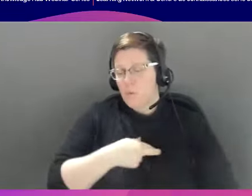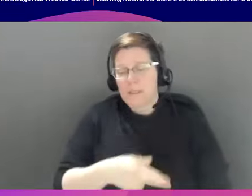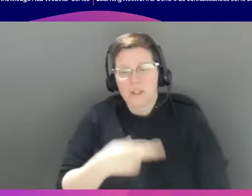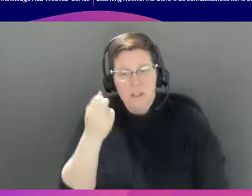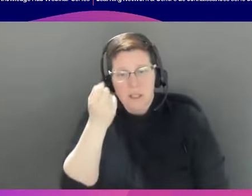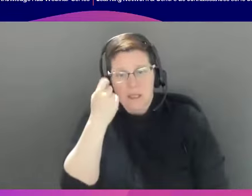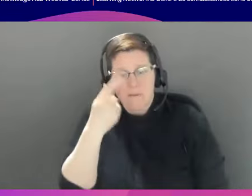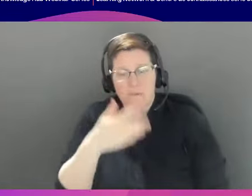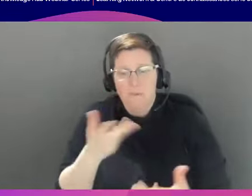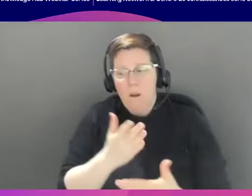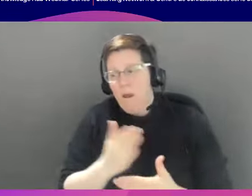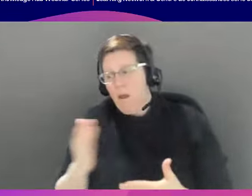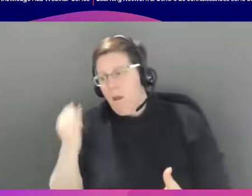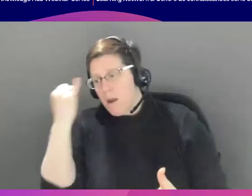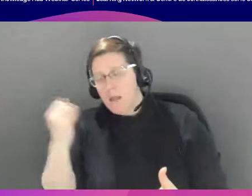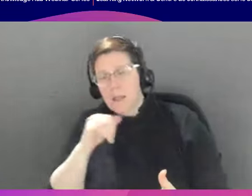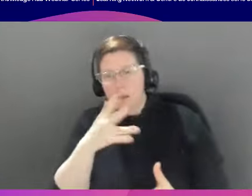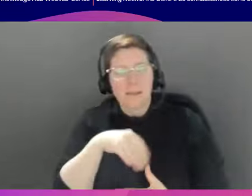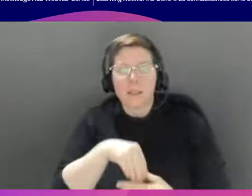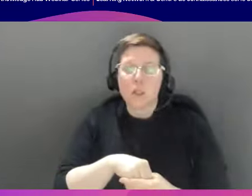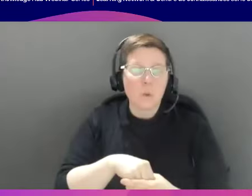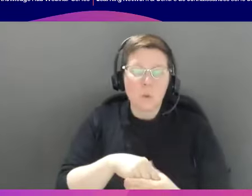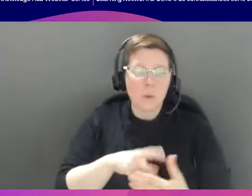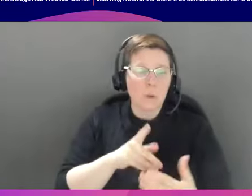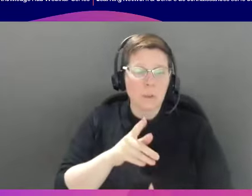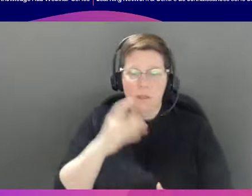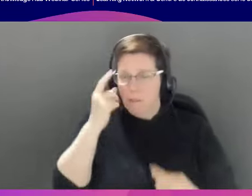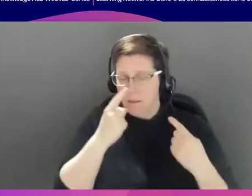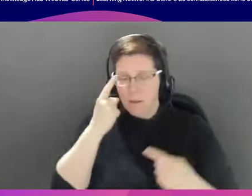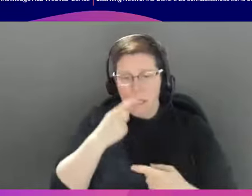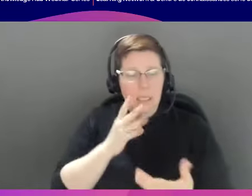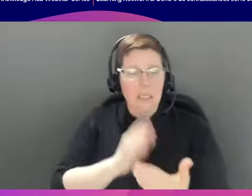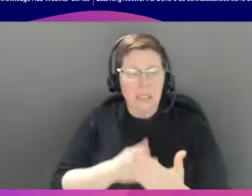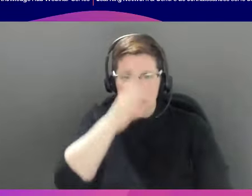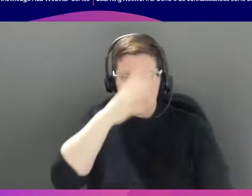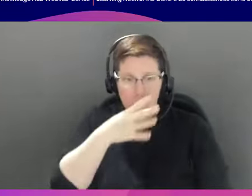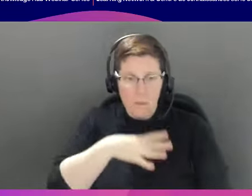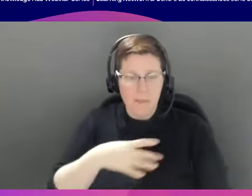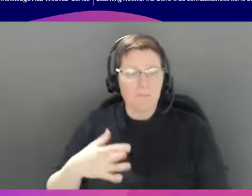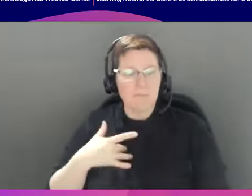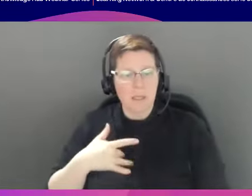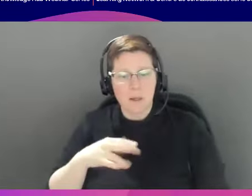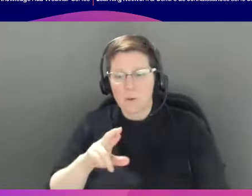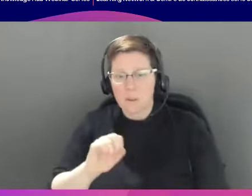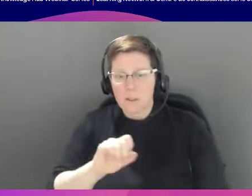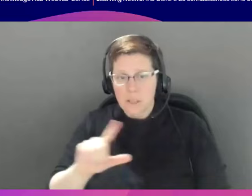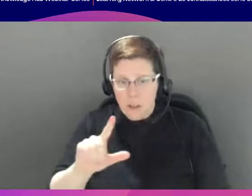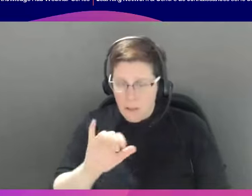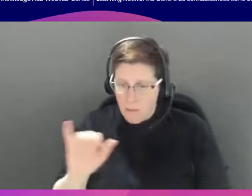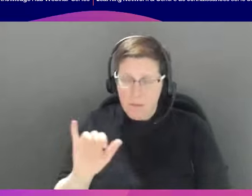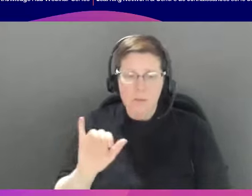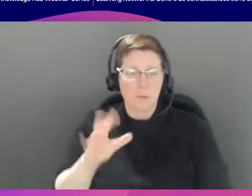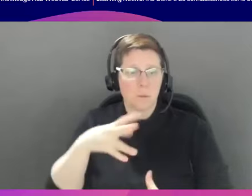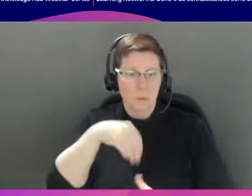extremism and do not account for misogynistic ideology. There's often racialized prescriptions of the basis of extremism as